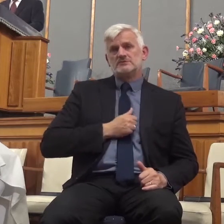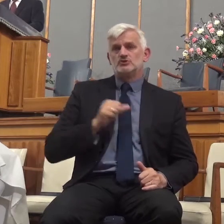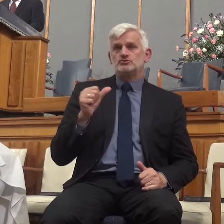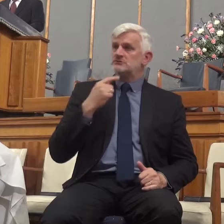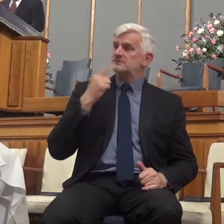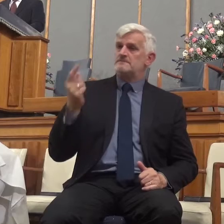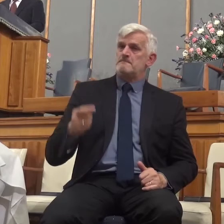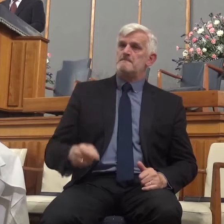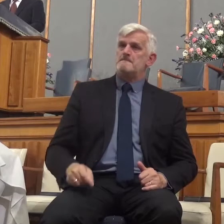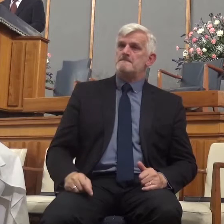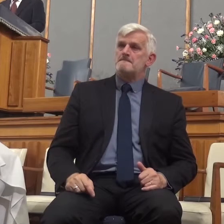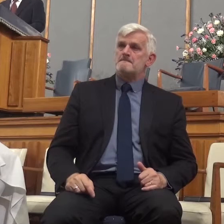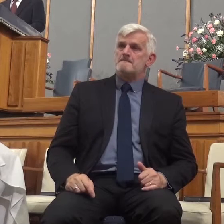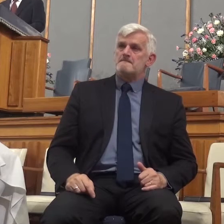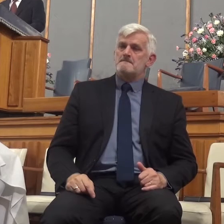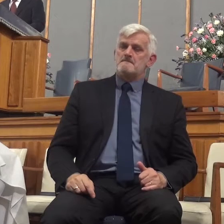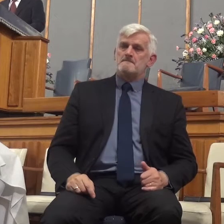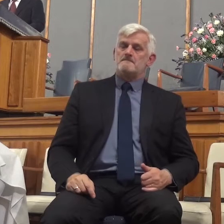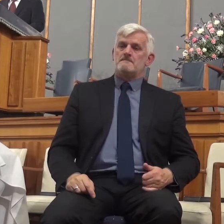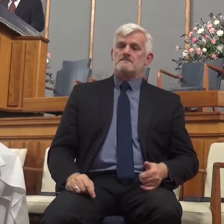And yet, there is that